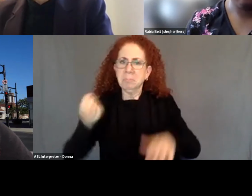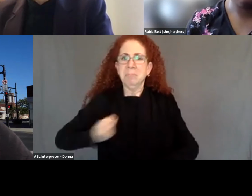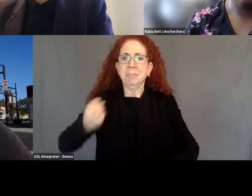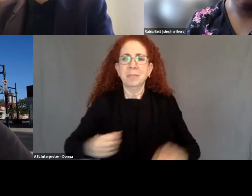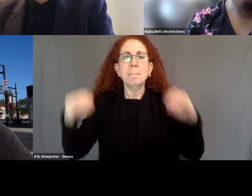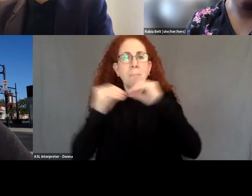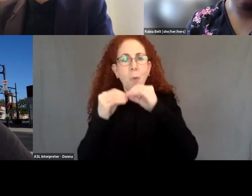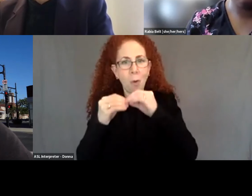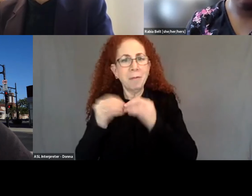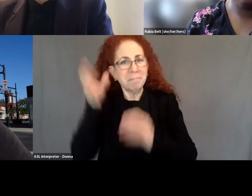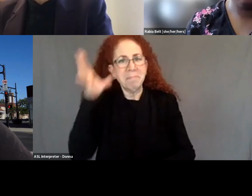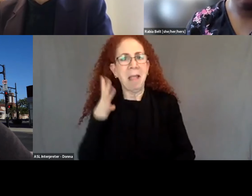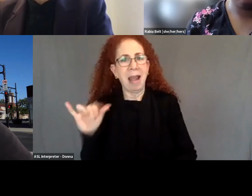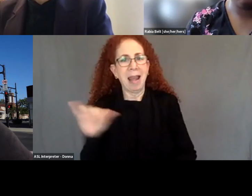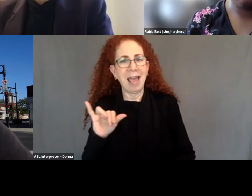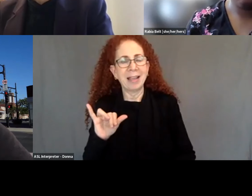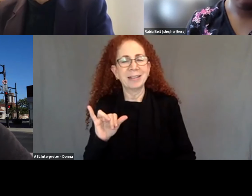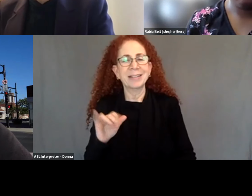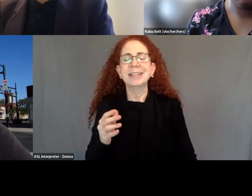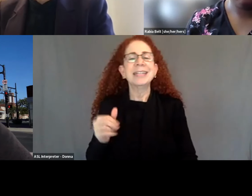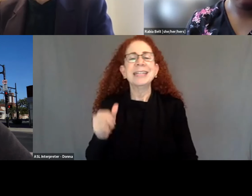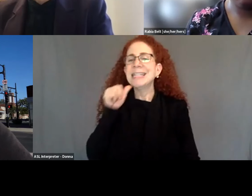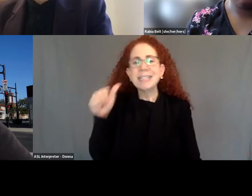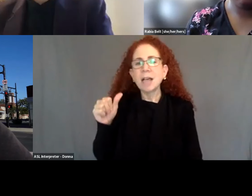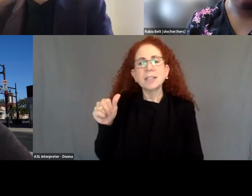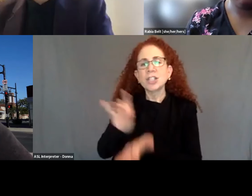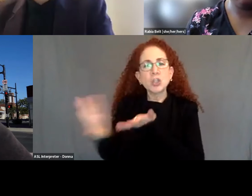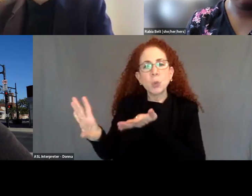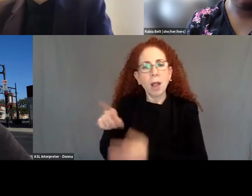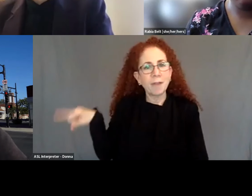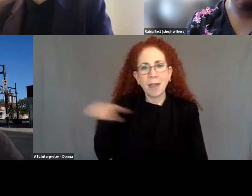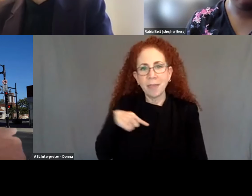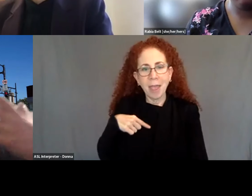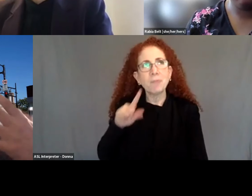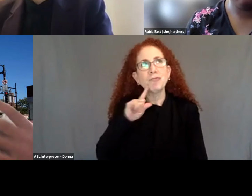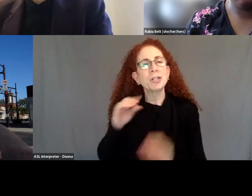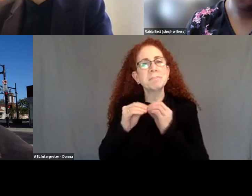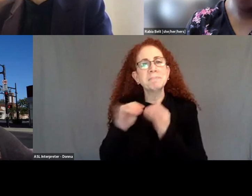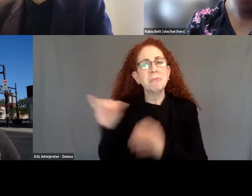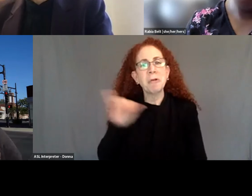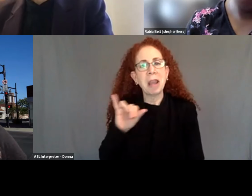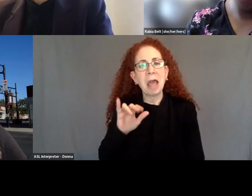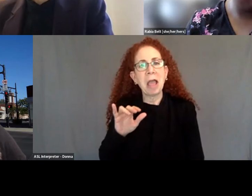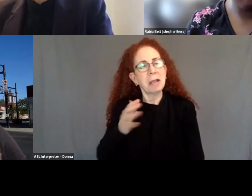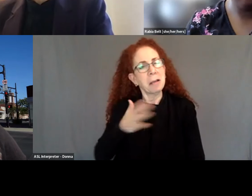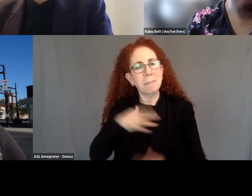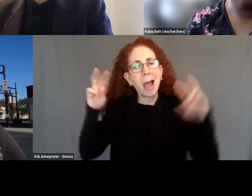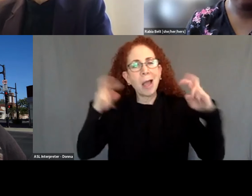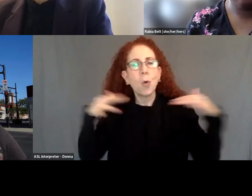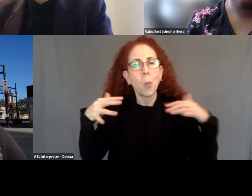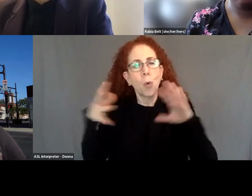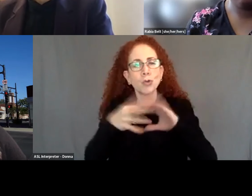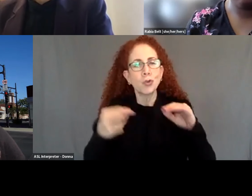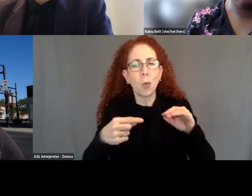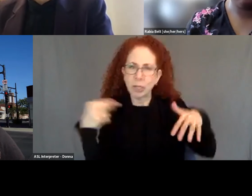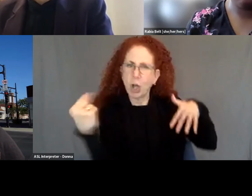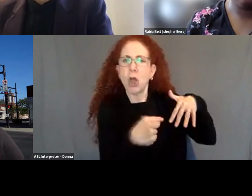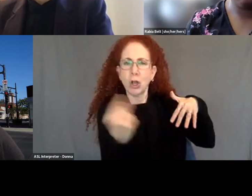and it's not disqualifying. In a way, it's a kind of like you tell war stories and the scars are a thing to brag about.